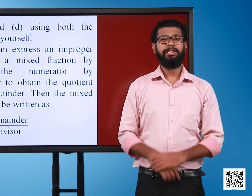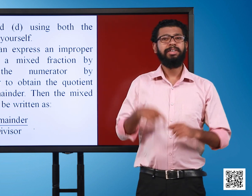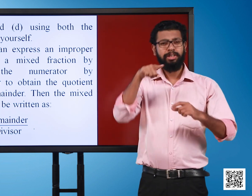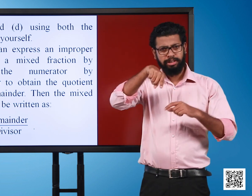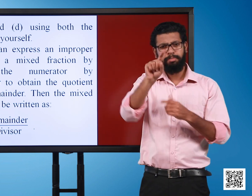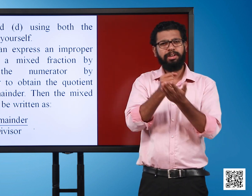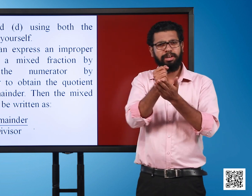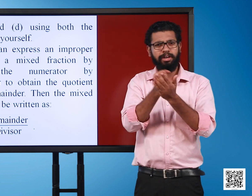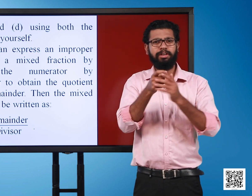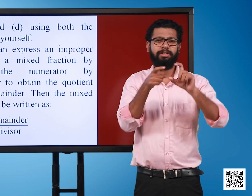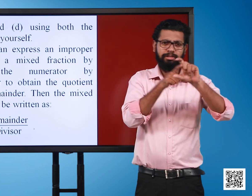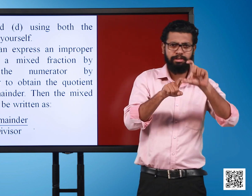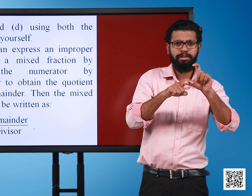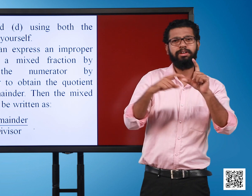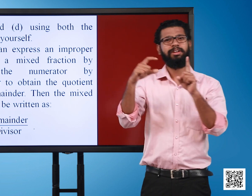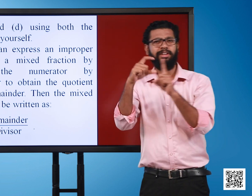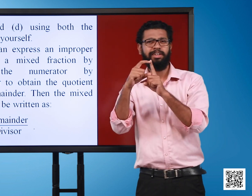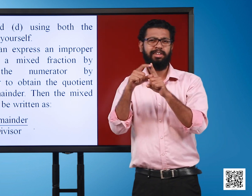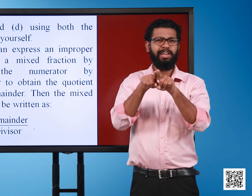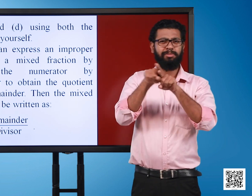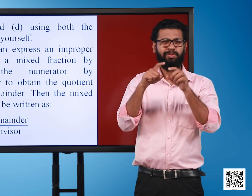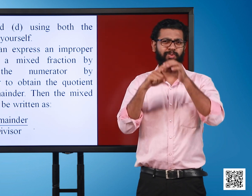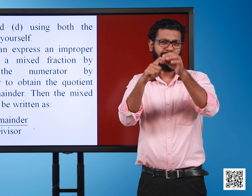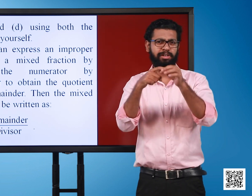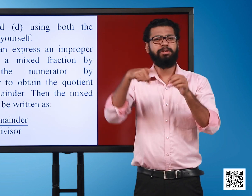Try C and D using both the methods for yourself.